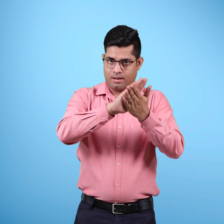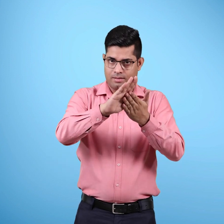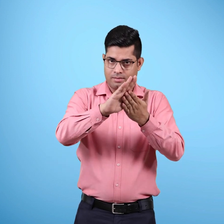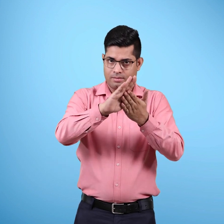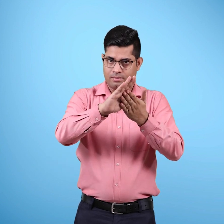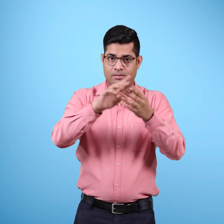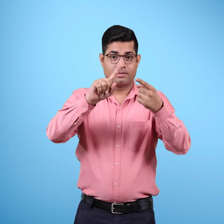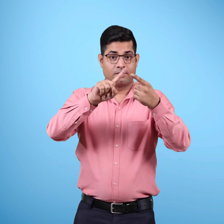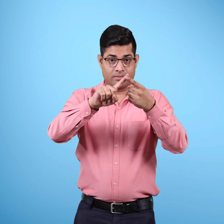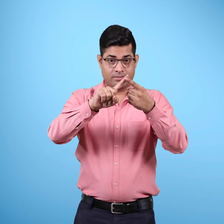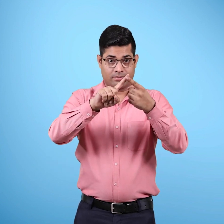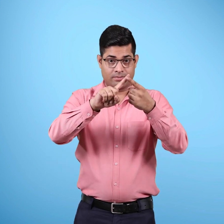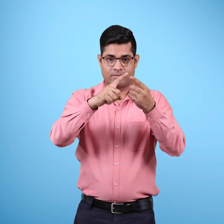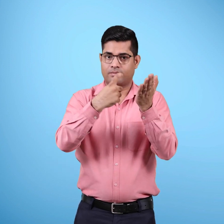shows herb.